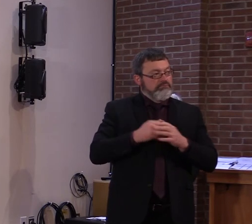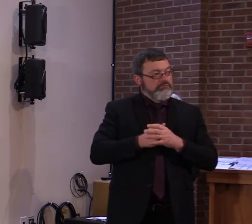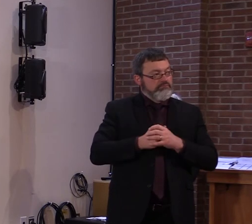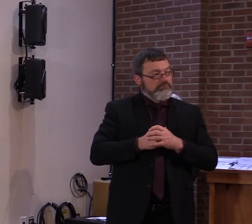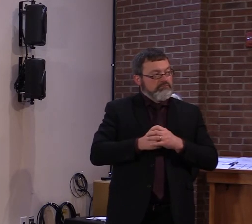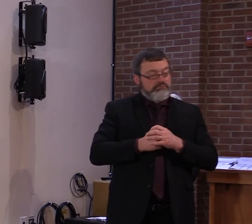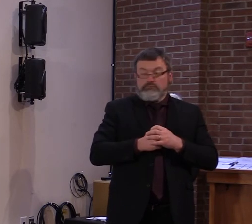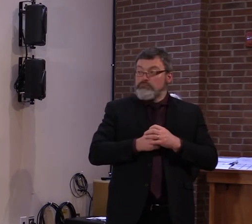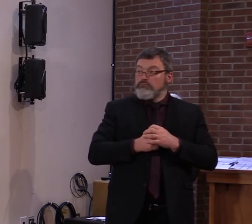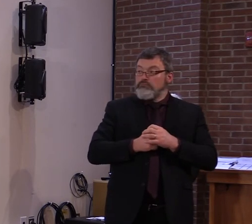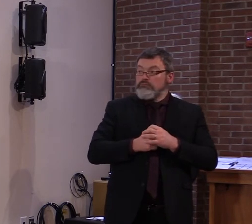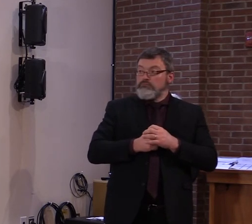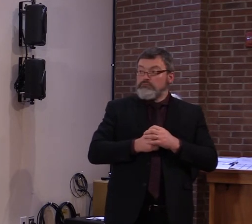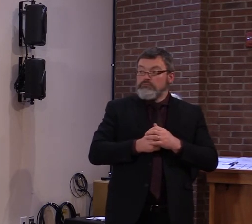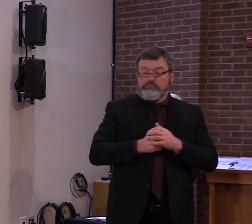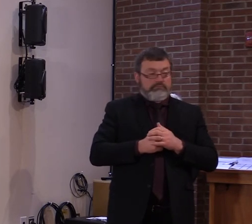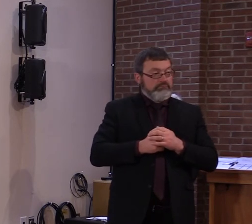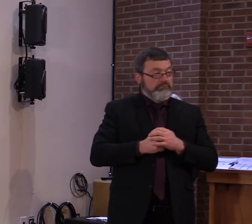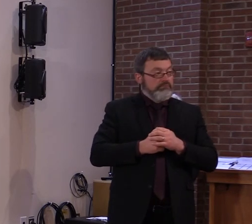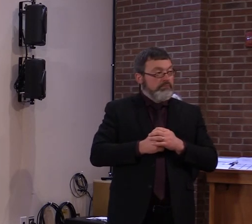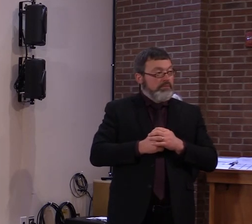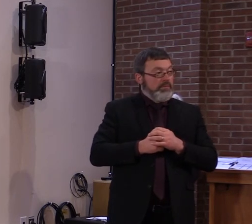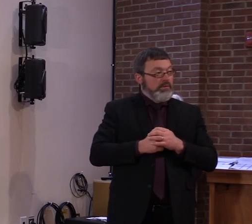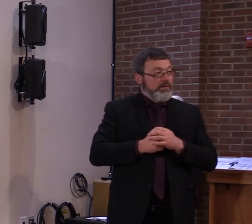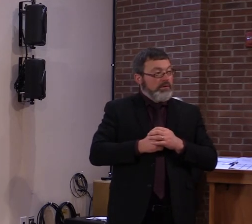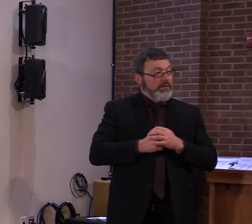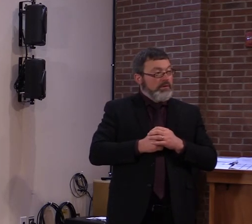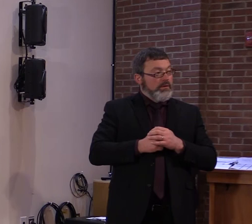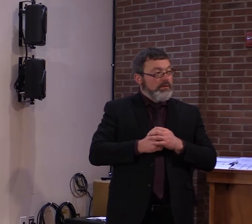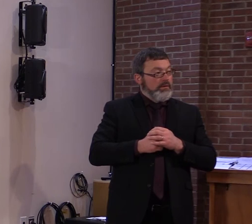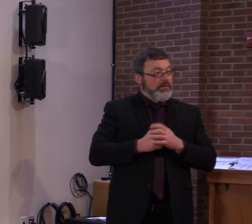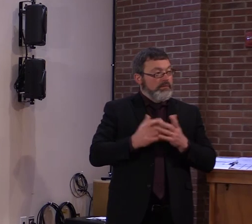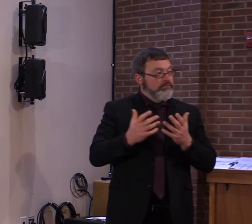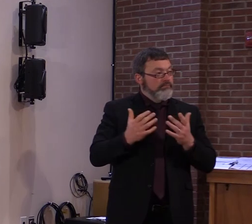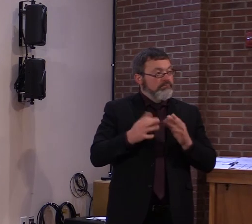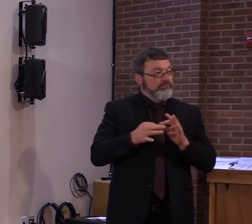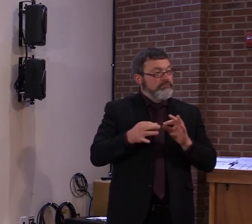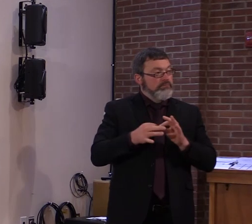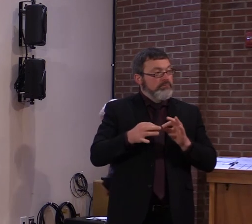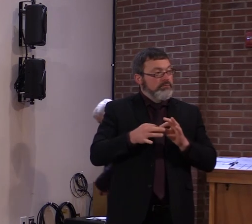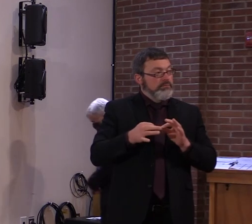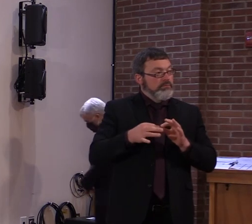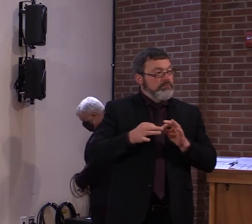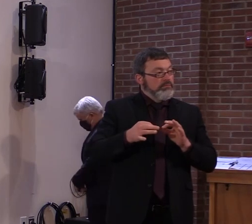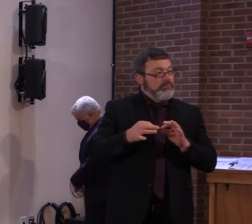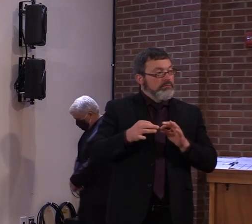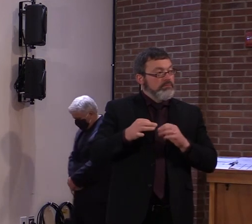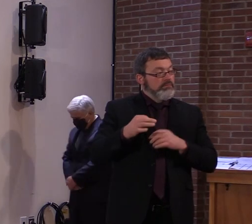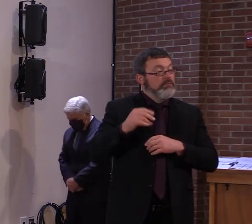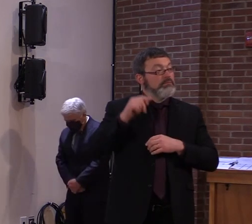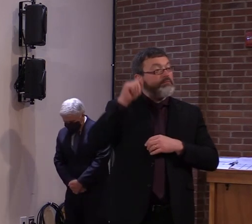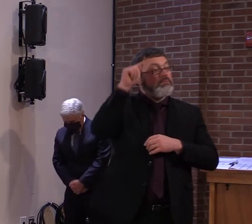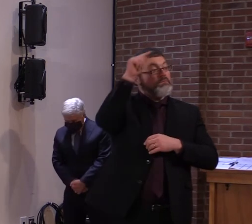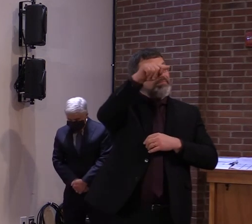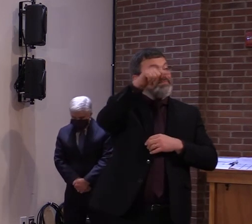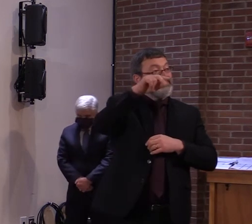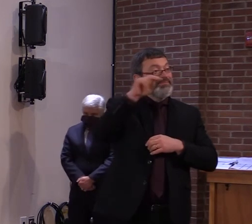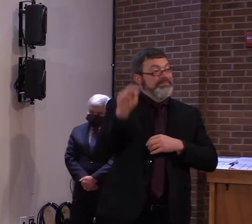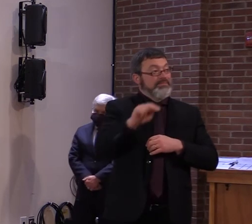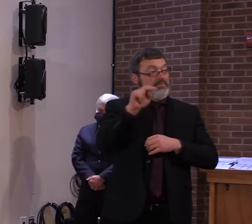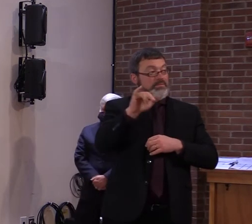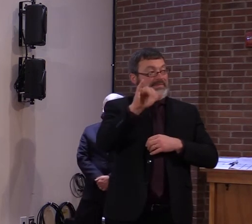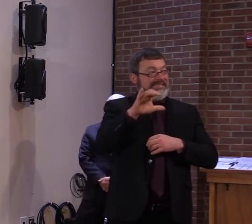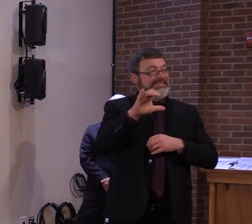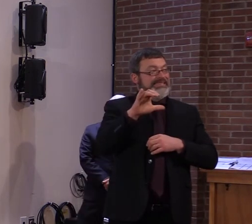plan, New York City set a standard that schools would close when the 7-day average positivity rate hit